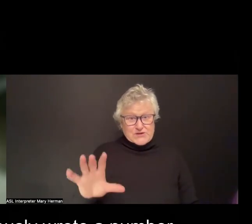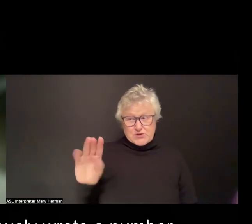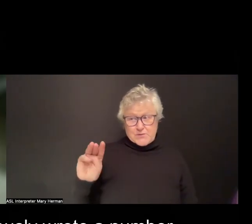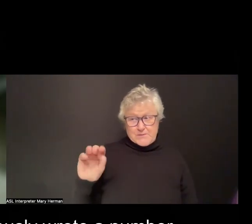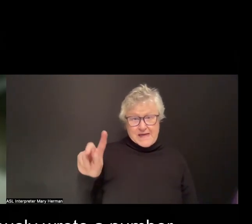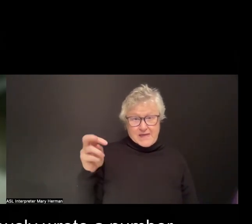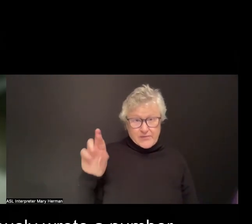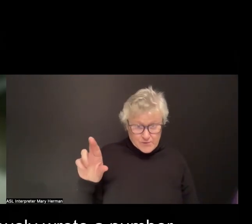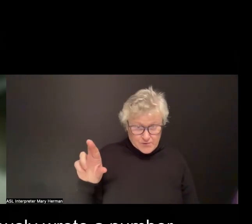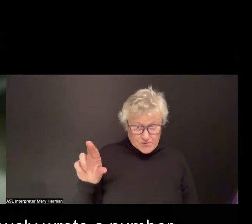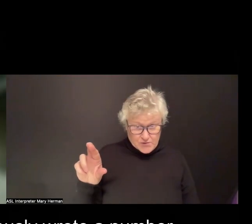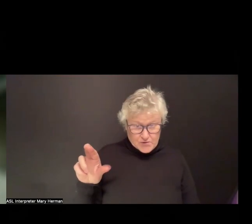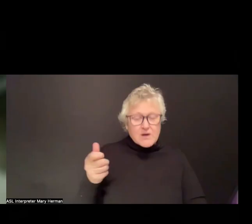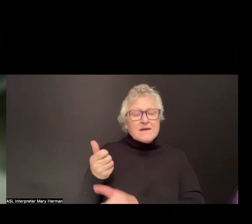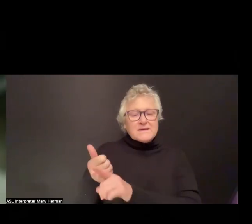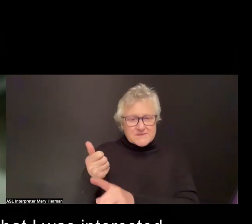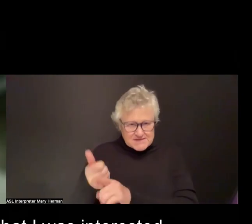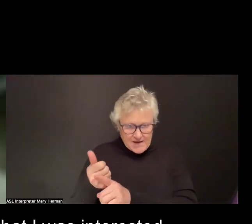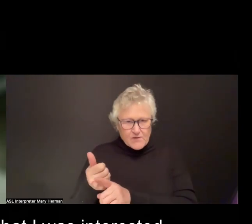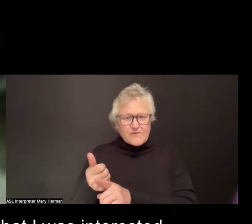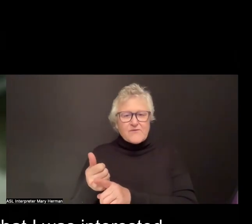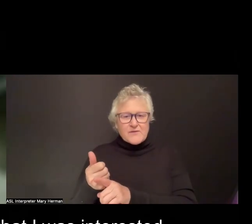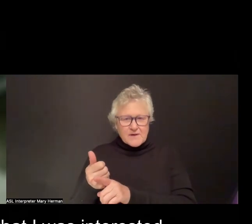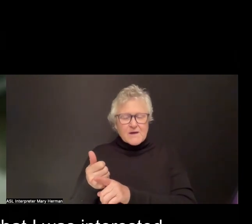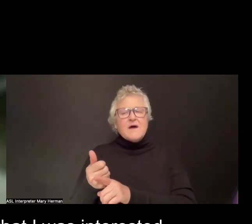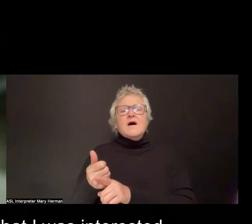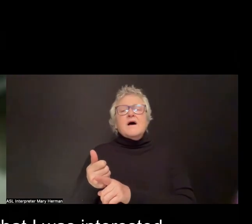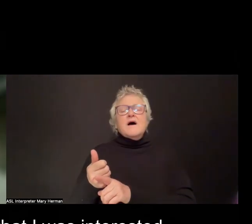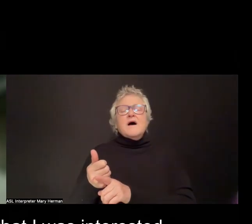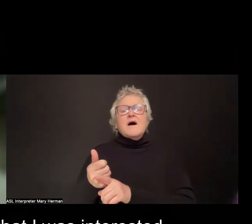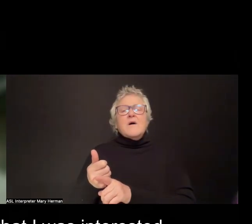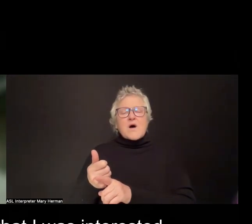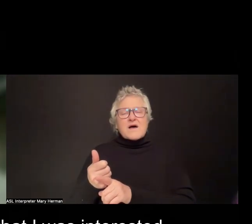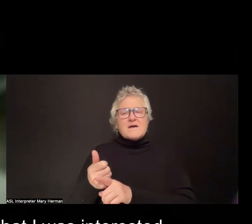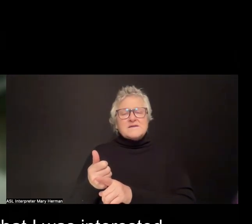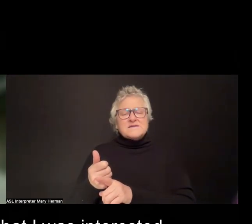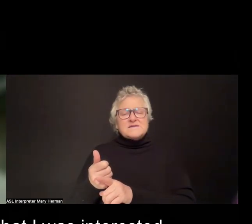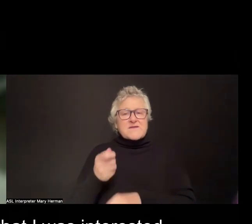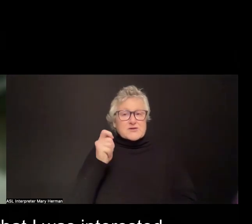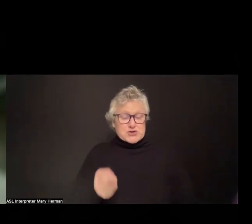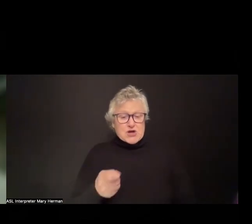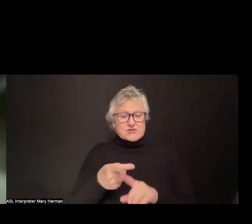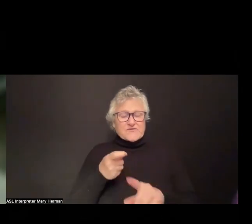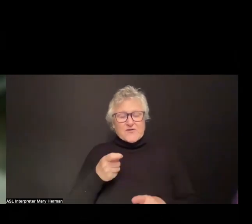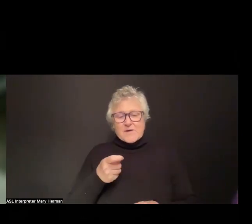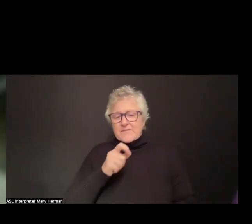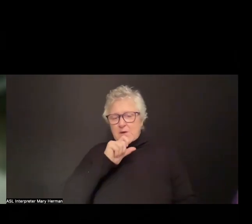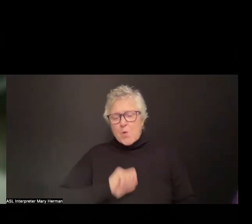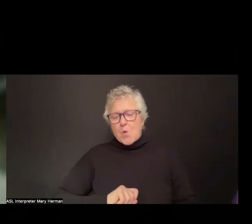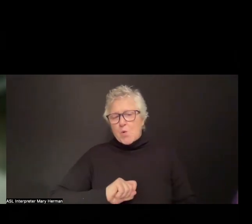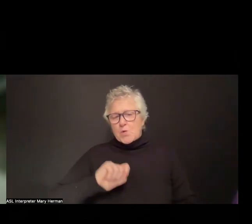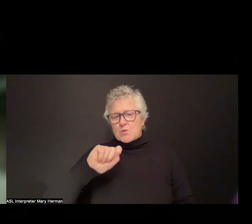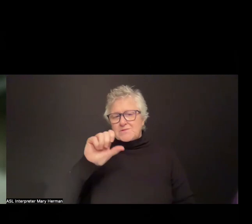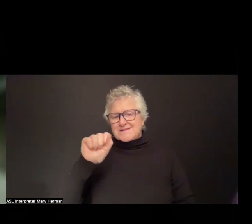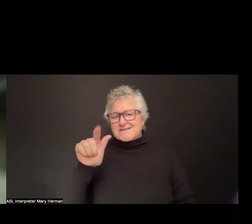against piracy in the 18th century. And so one thing that I was interested in thinking about when writing Hannah's perspective is